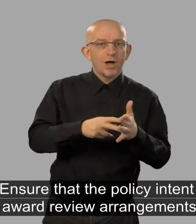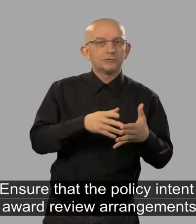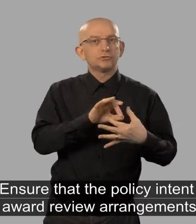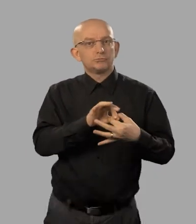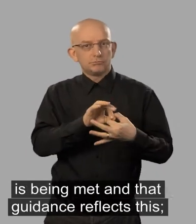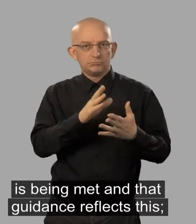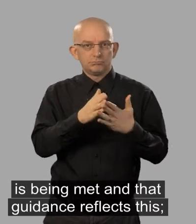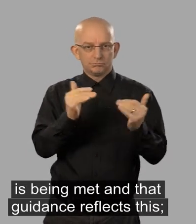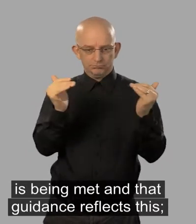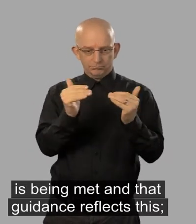guidance reflects this.